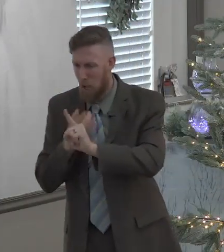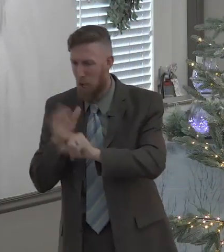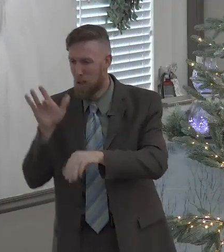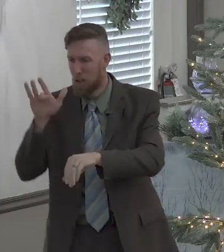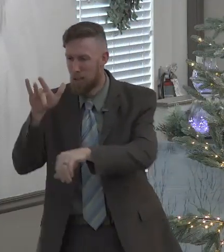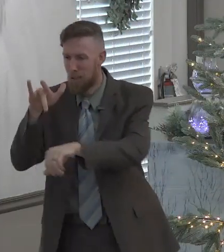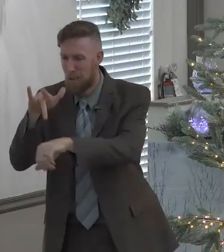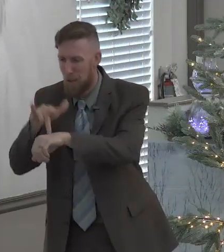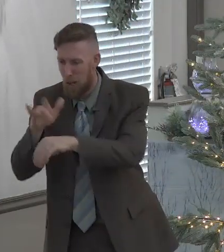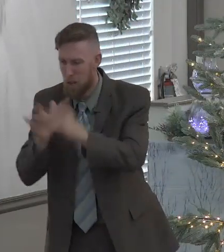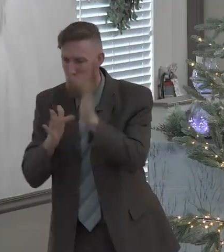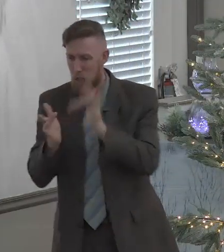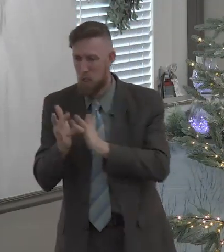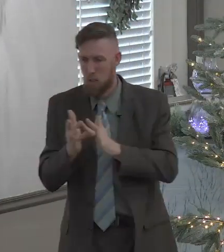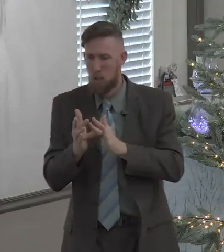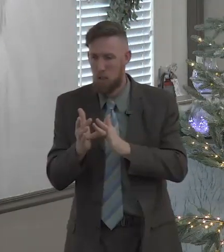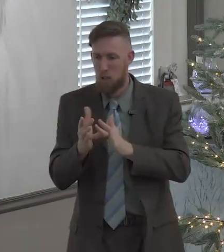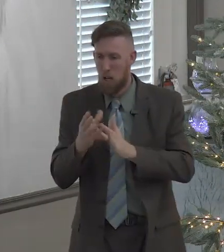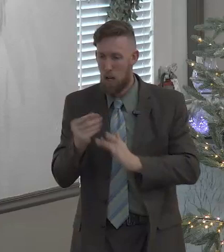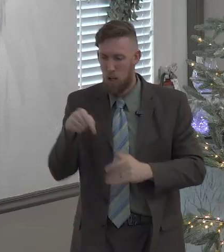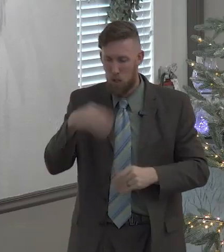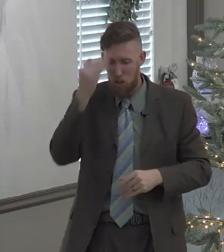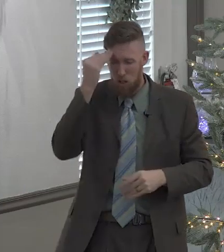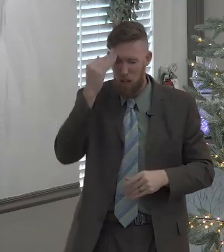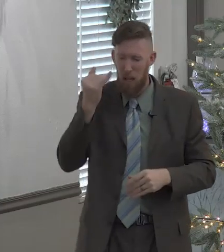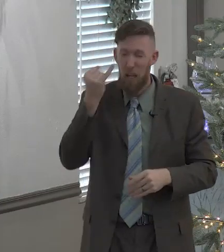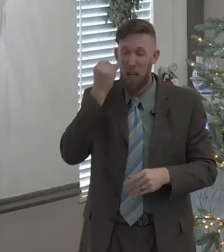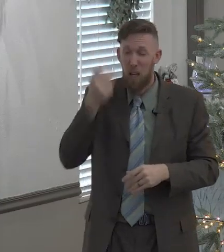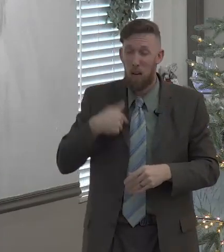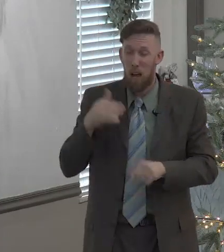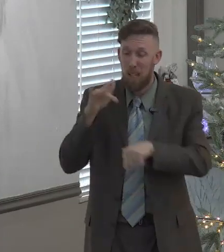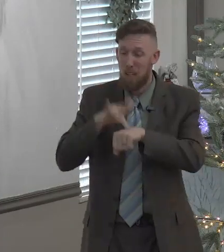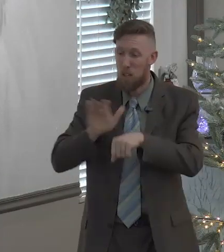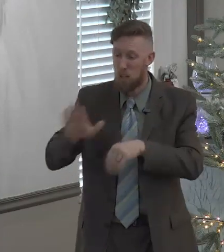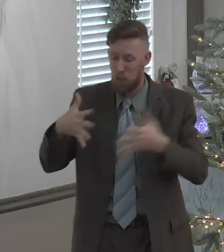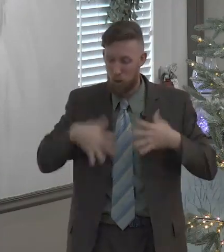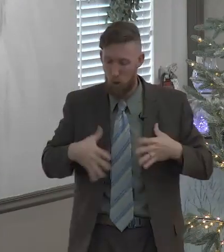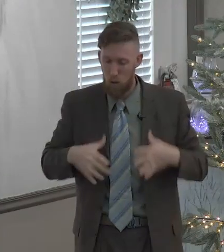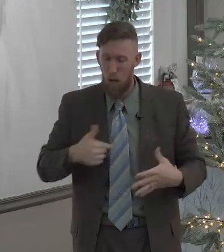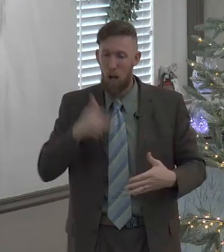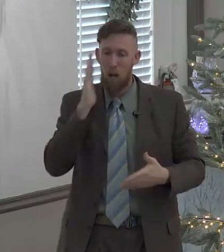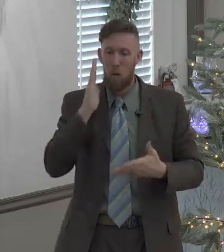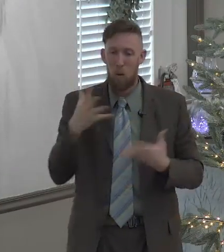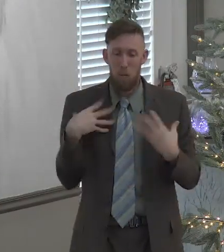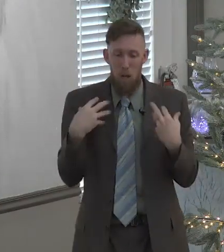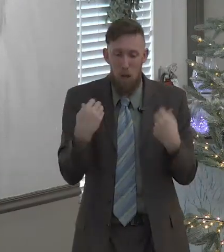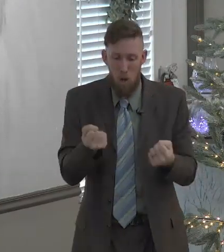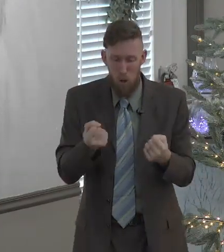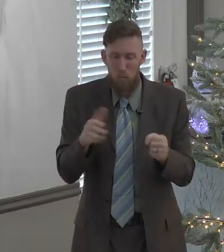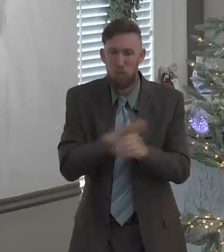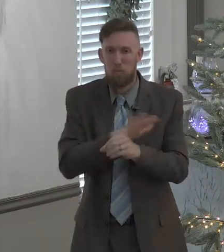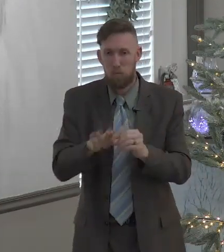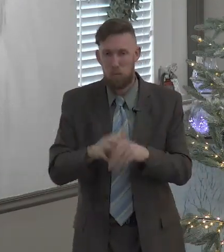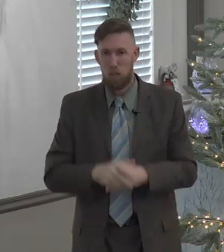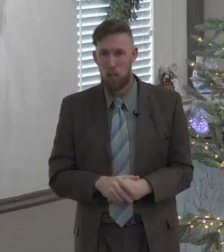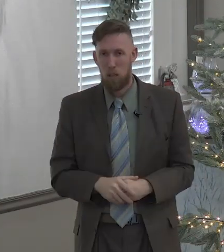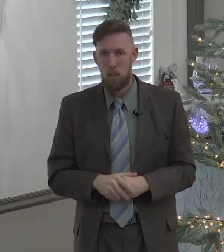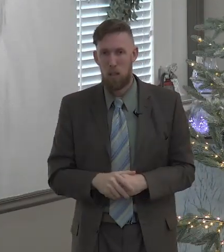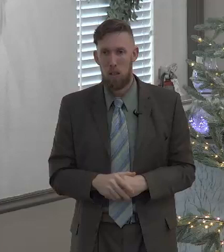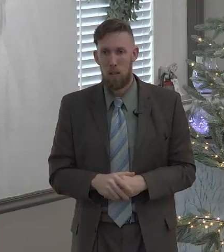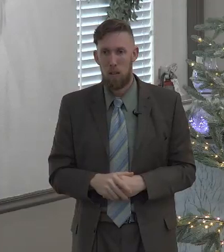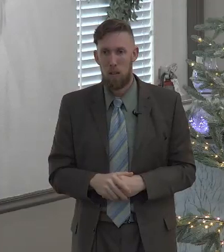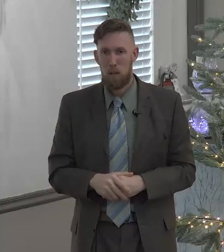press behind and touched his garment. For she said, if I may touch but his clothes, I shall be